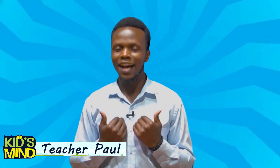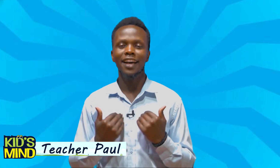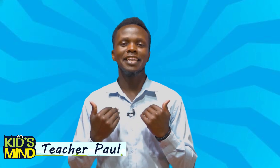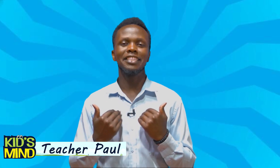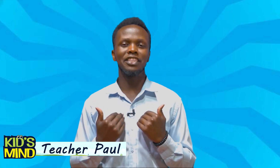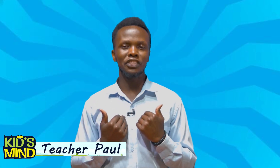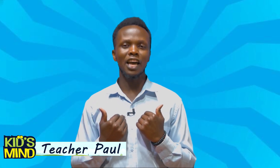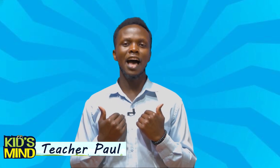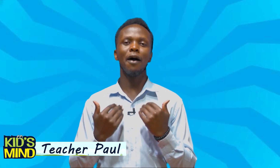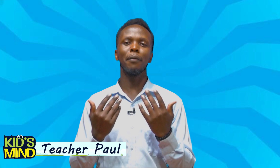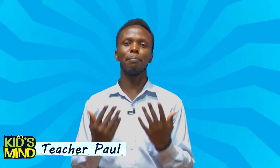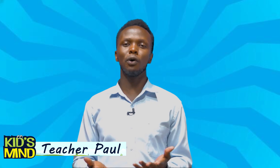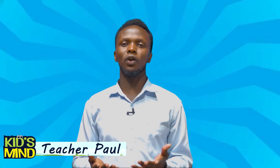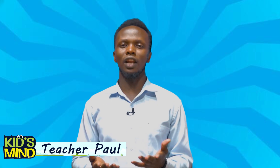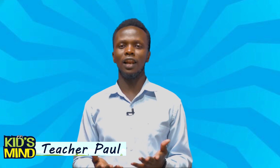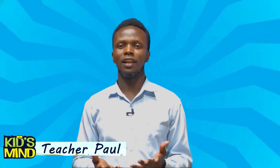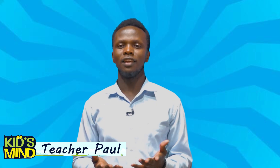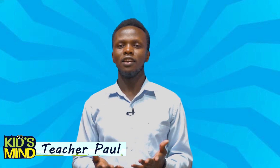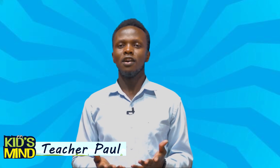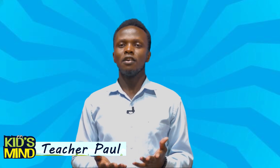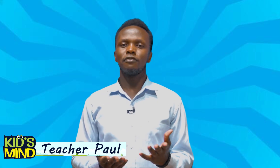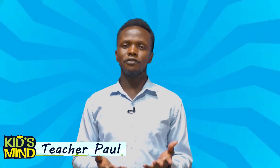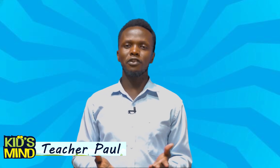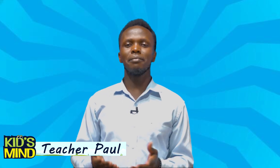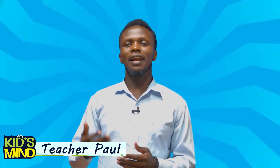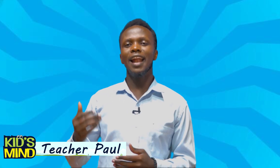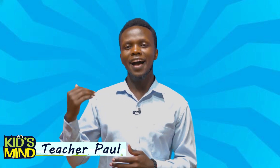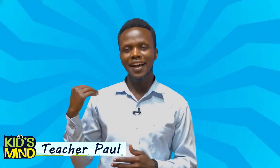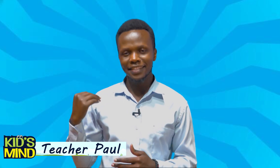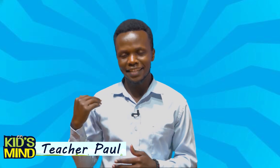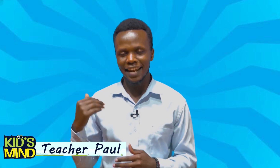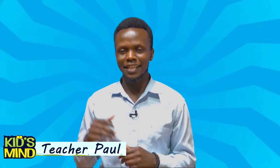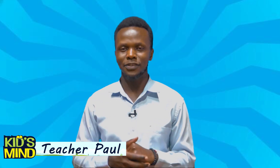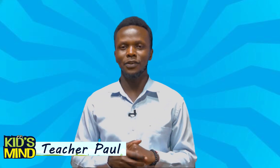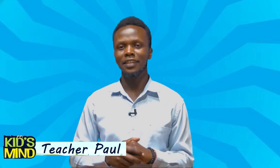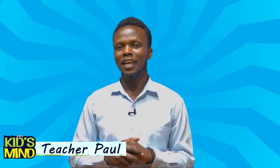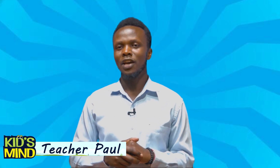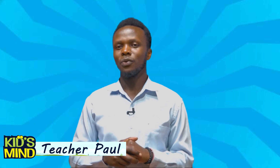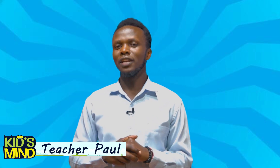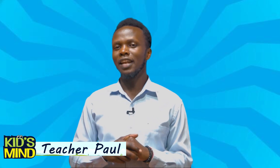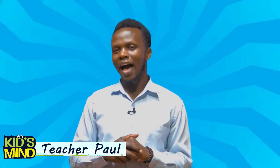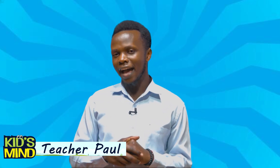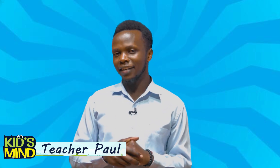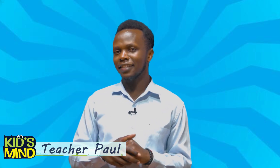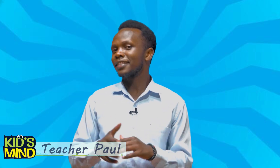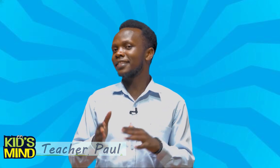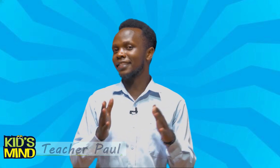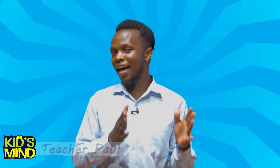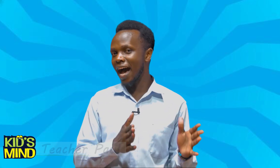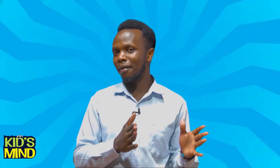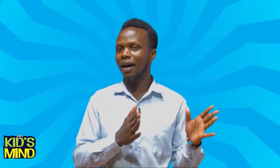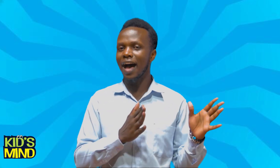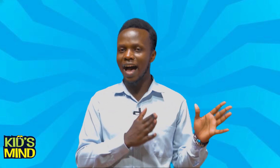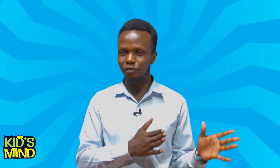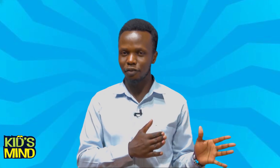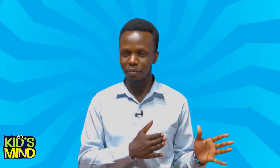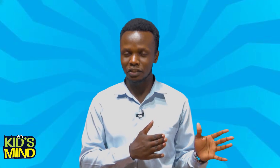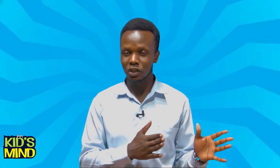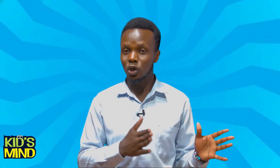teacher, Teacher Paul. From last lesson, we learned some alphabet.